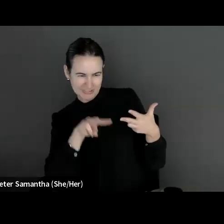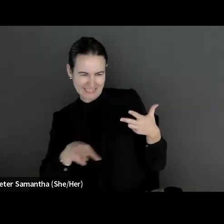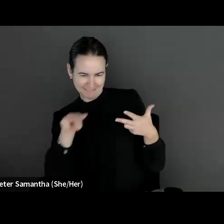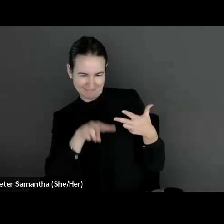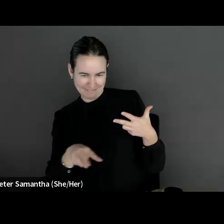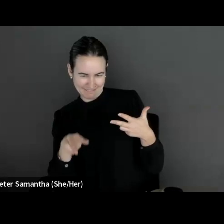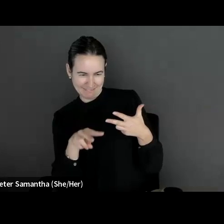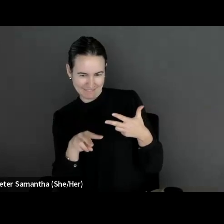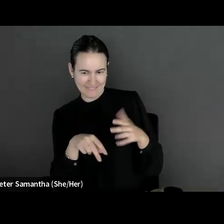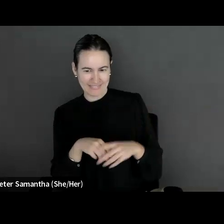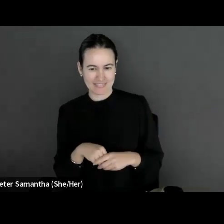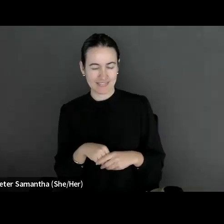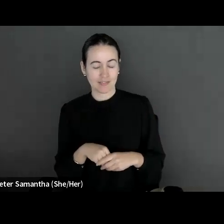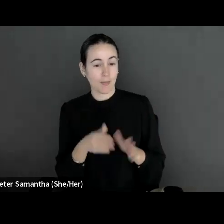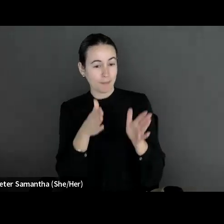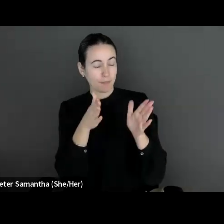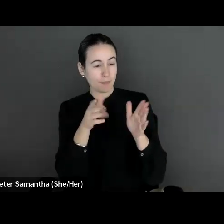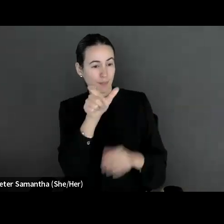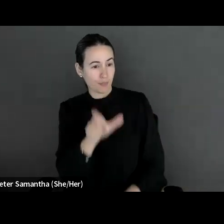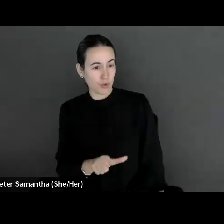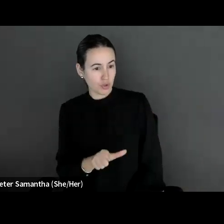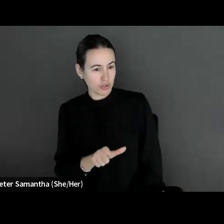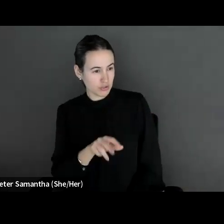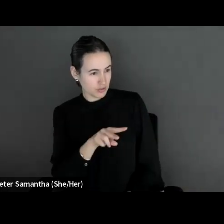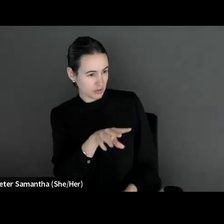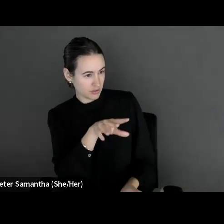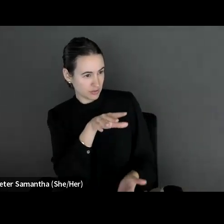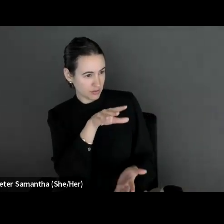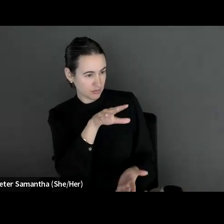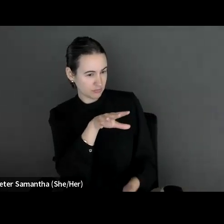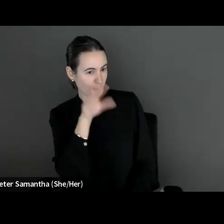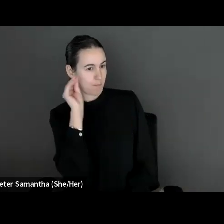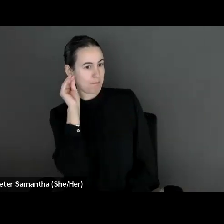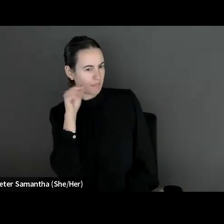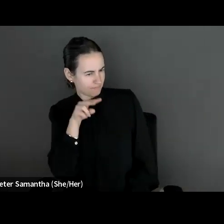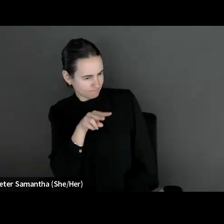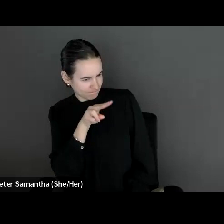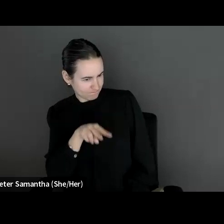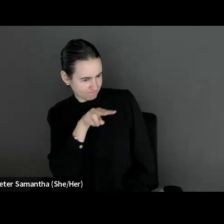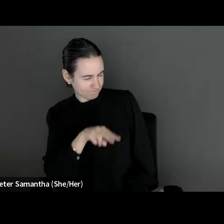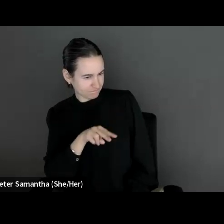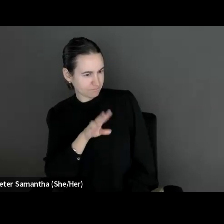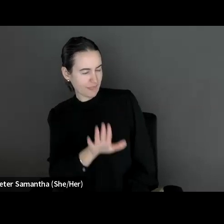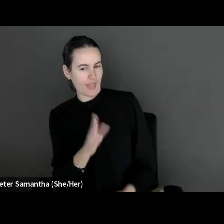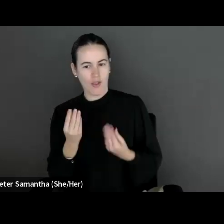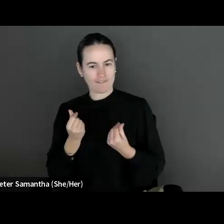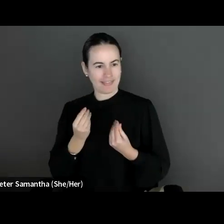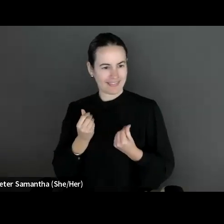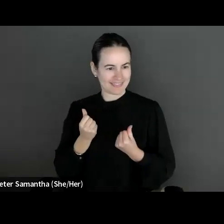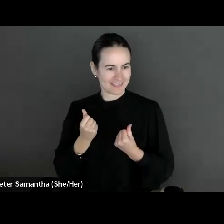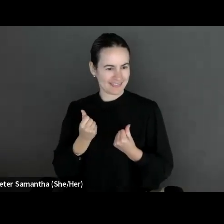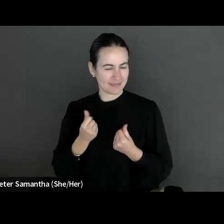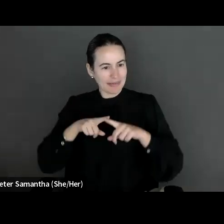the impression of the listener about a speaker's cognitive fluency, but obviously that is based on the